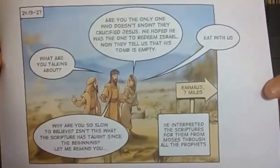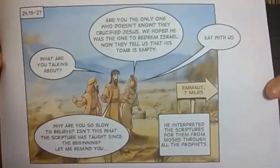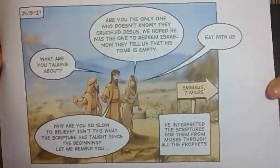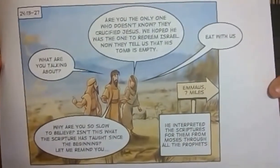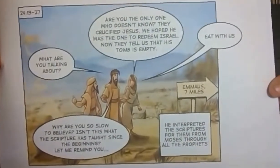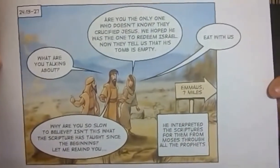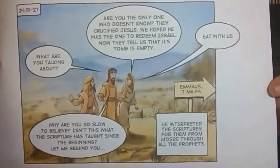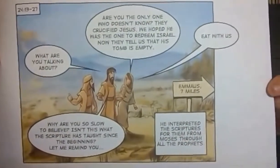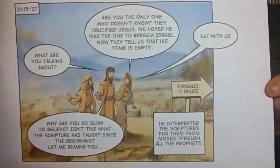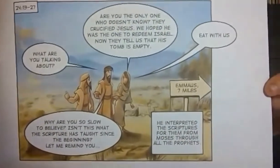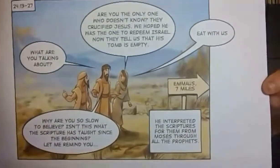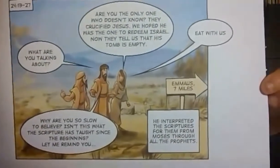Steve has drawn.